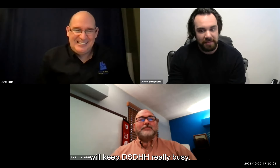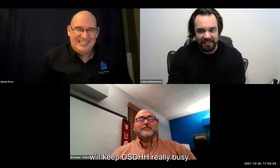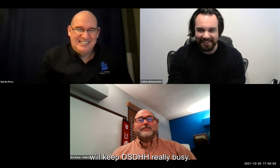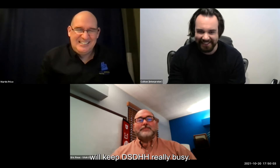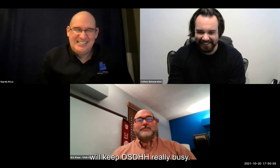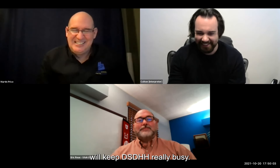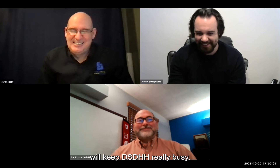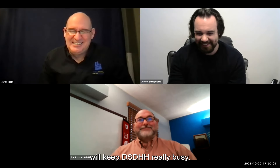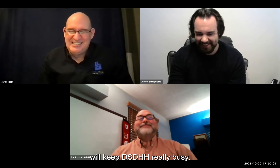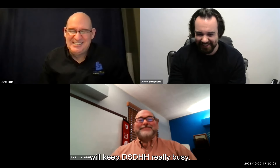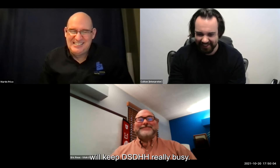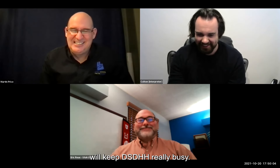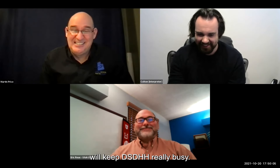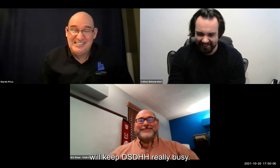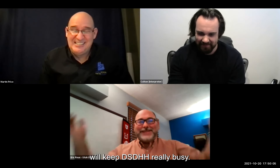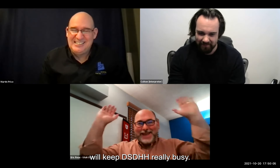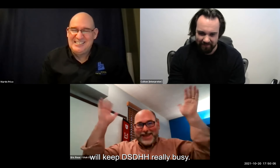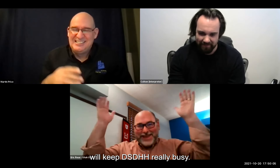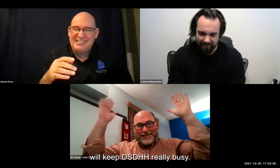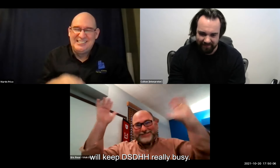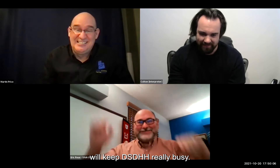real busy.